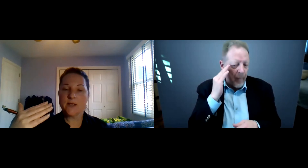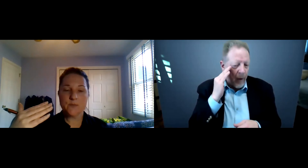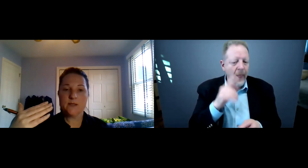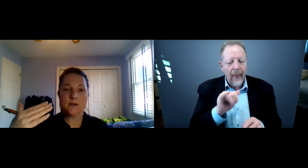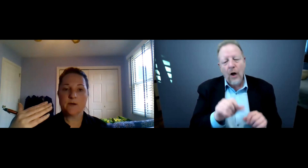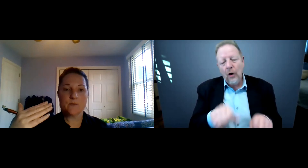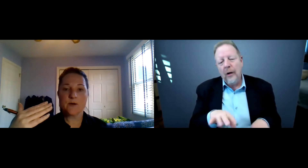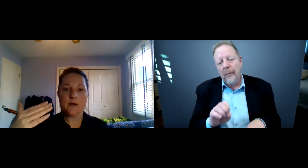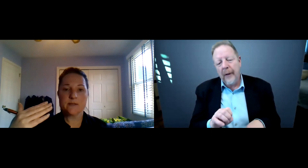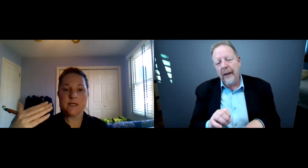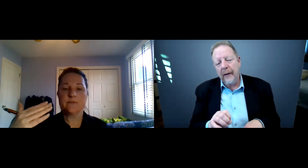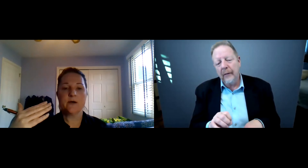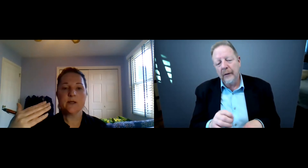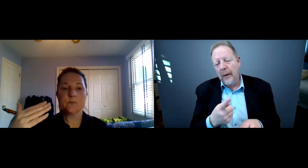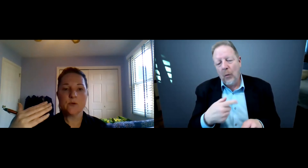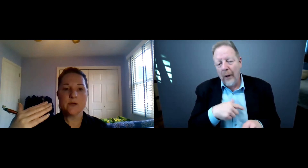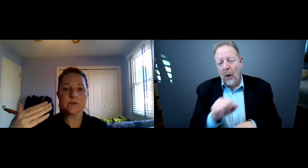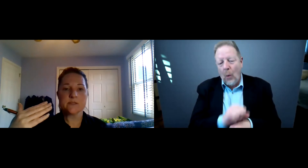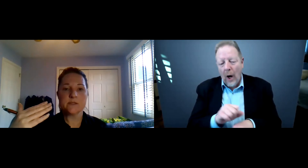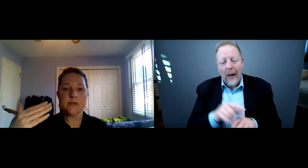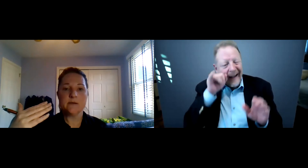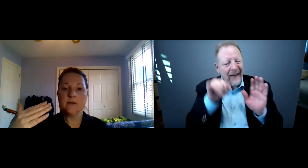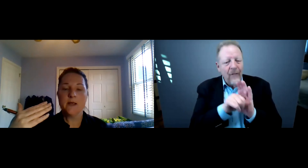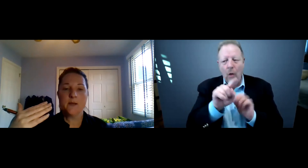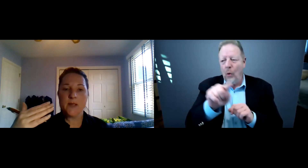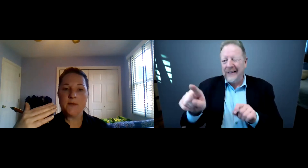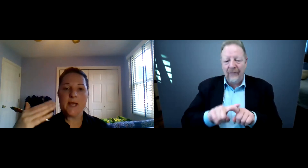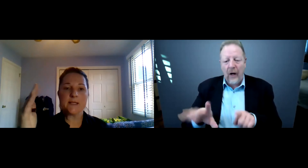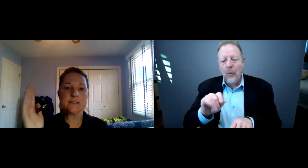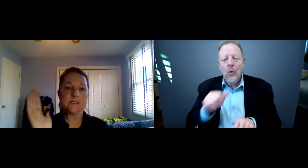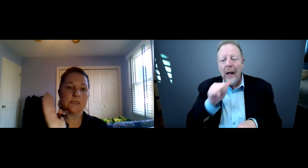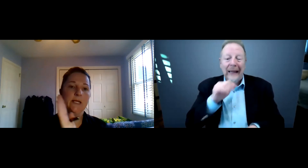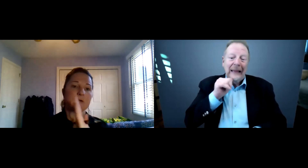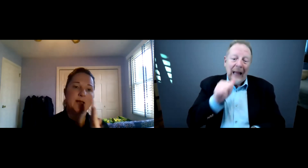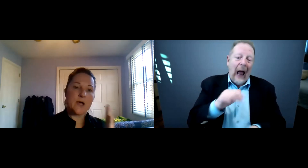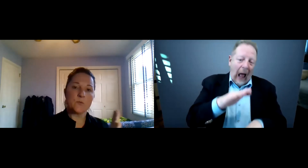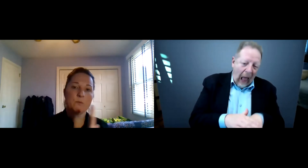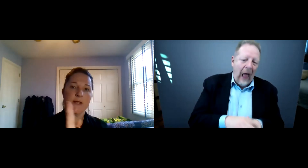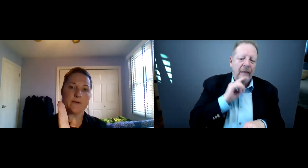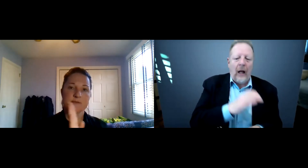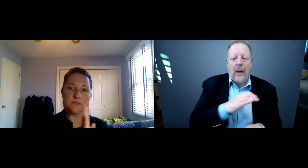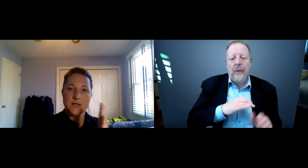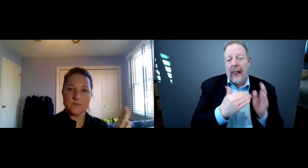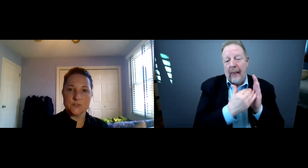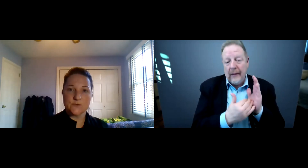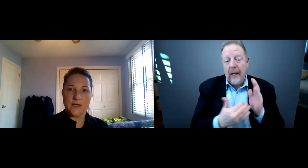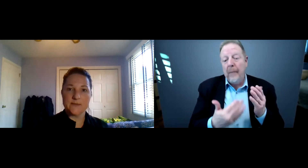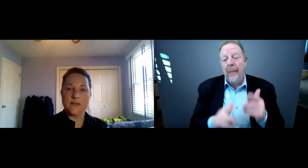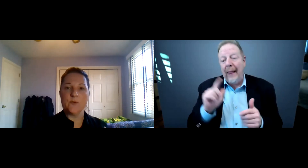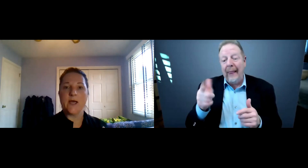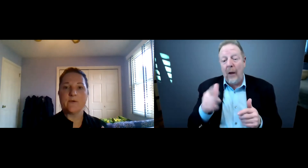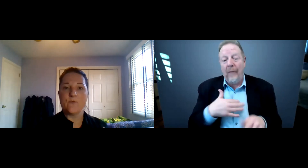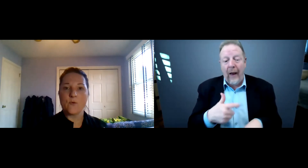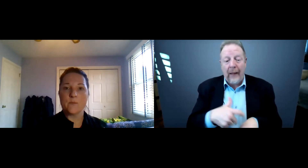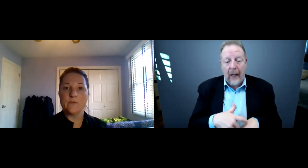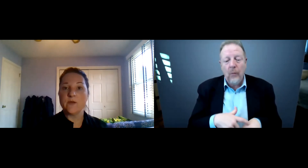could be a campaign that we work on, identifying employers, and then maybe at later down when we have some time to do that,